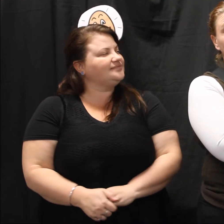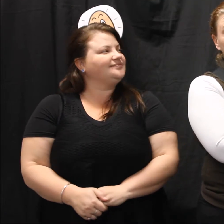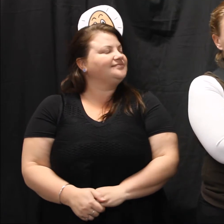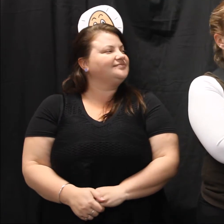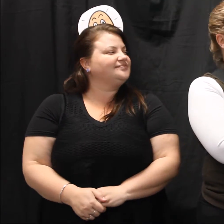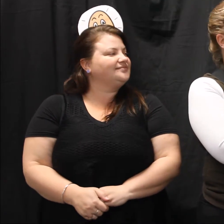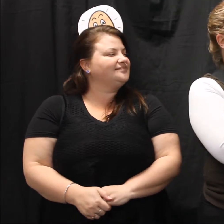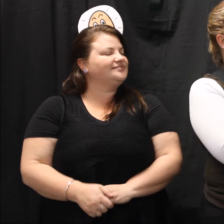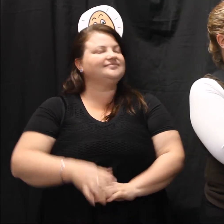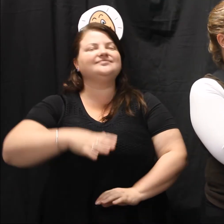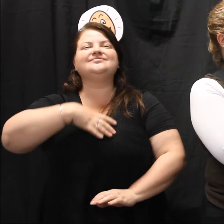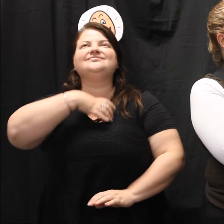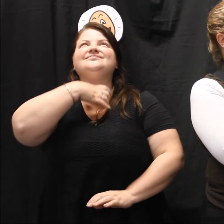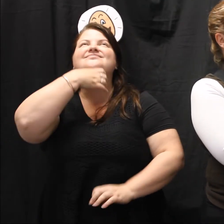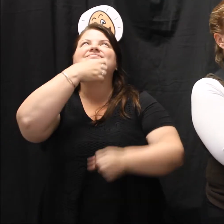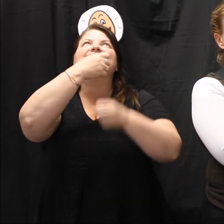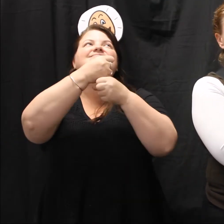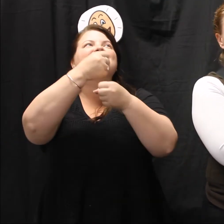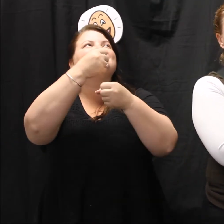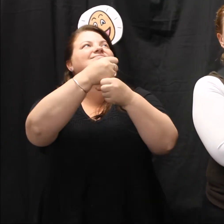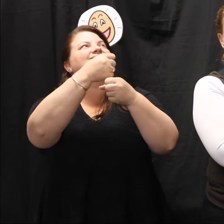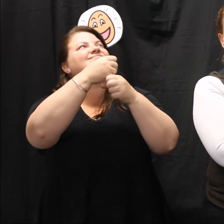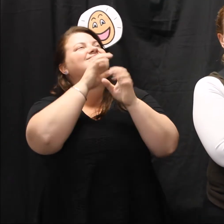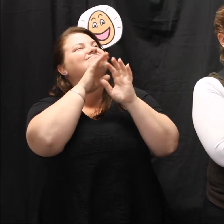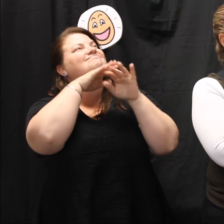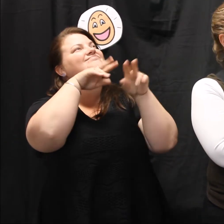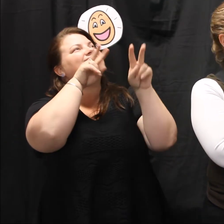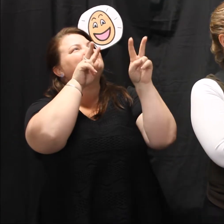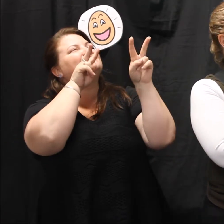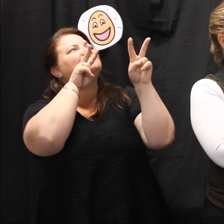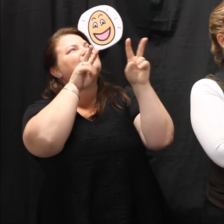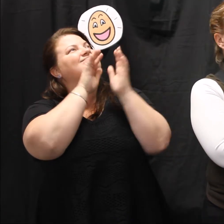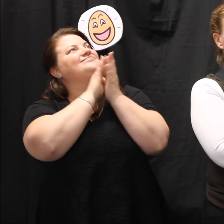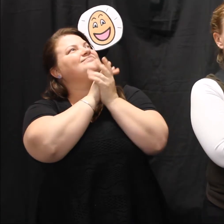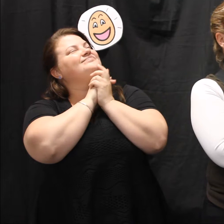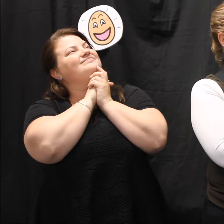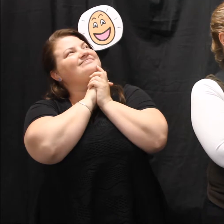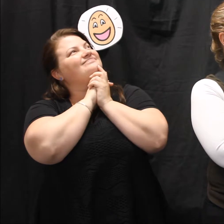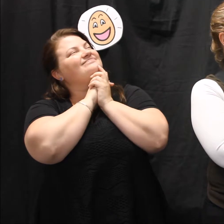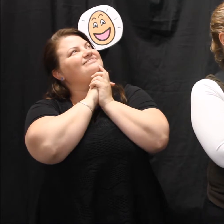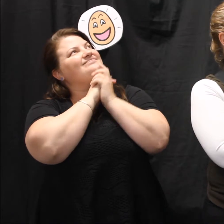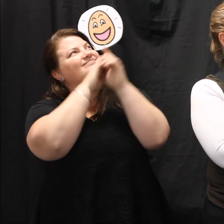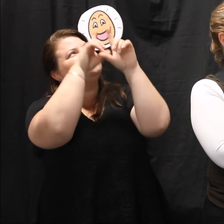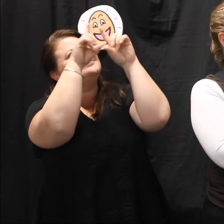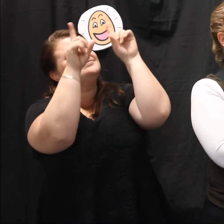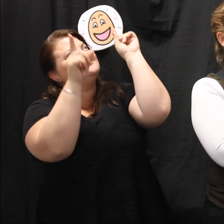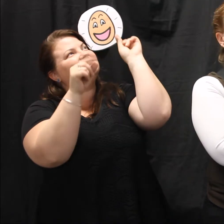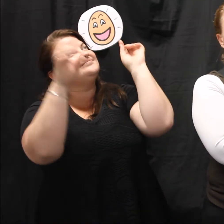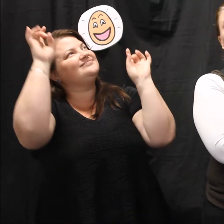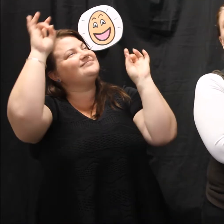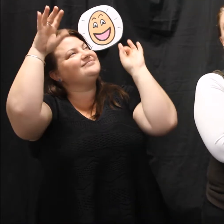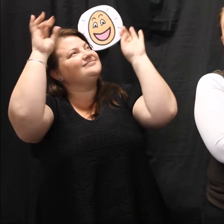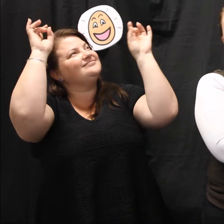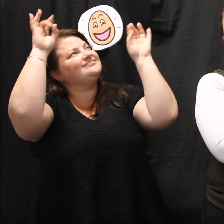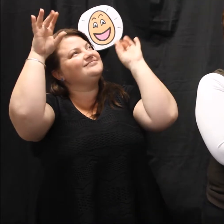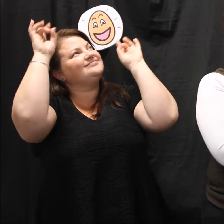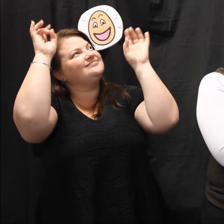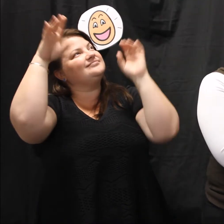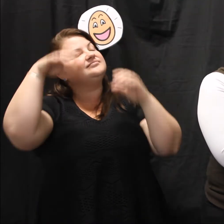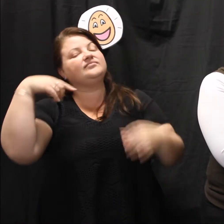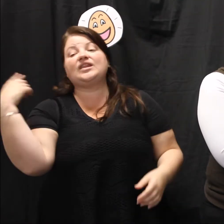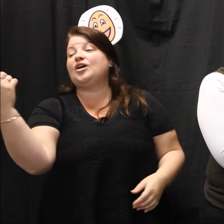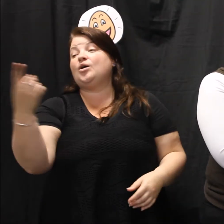Then he raised his head and looked up at the moon and stars above. "We all